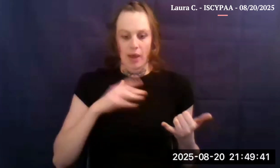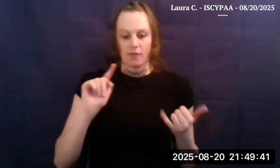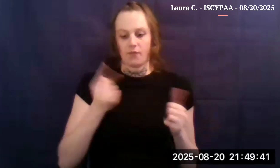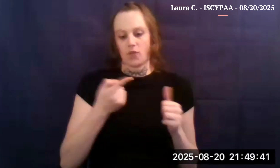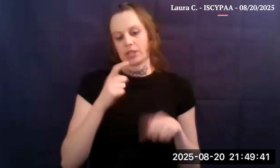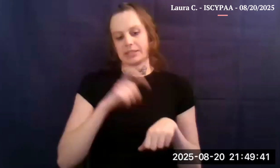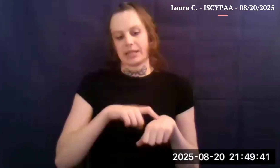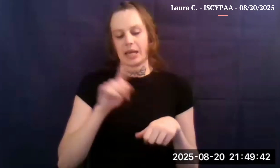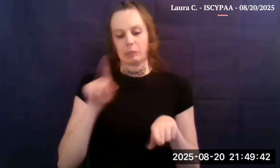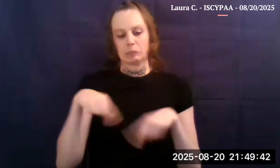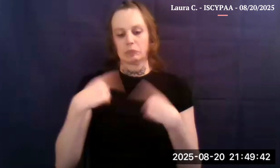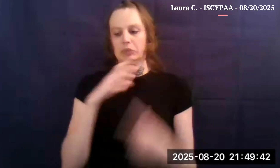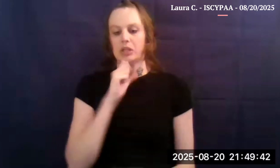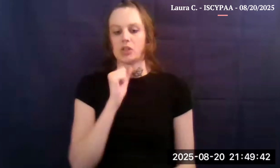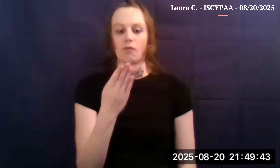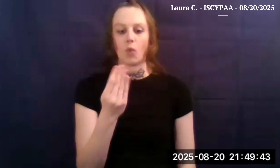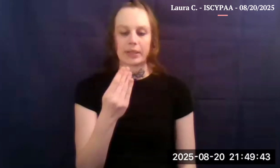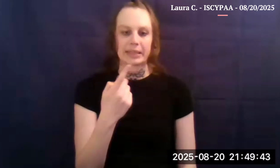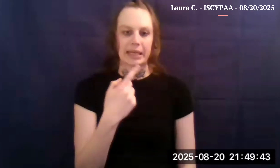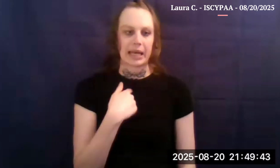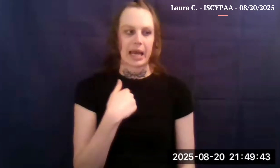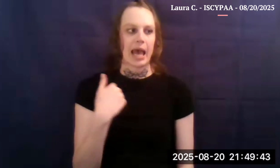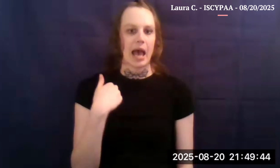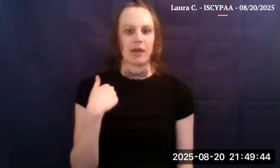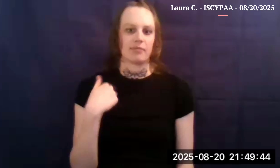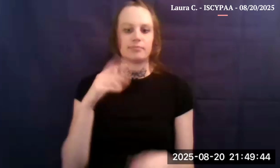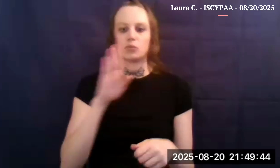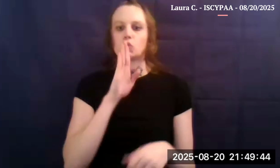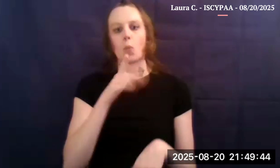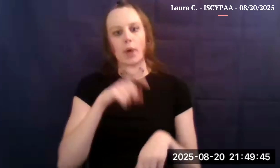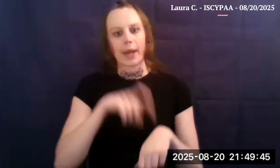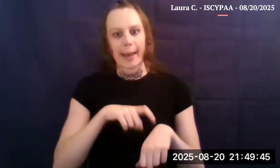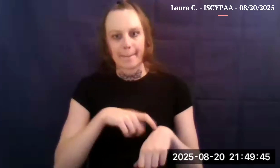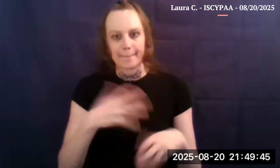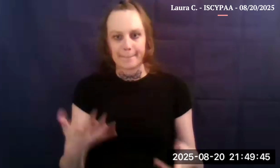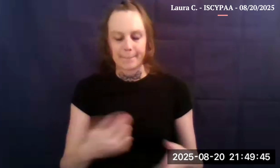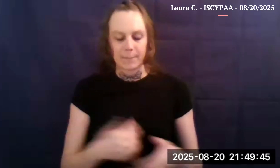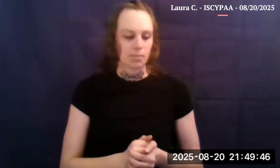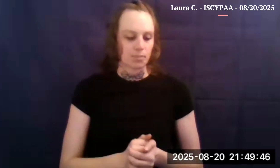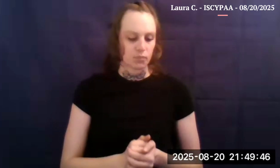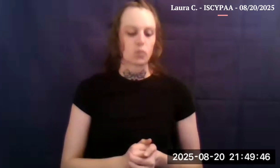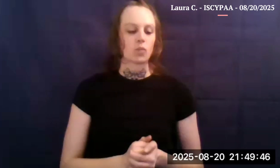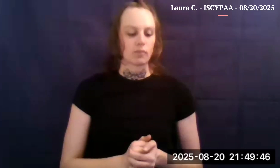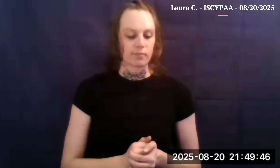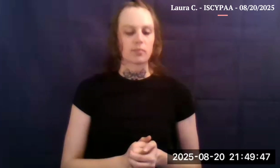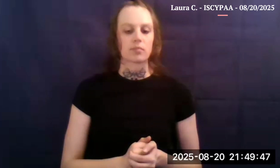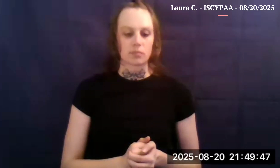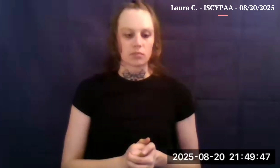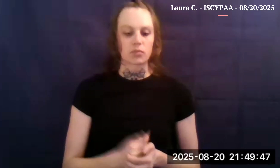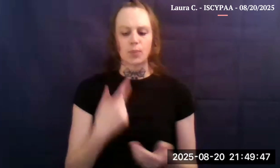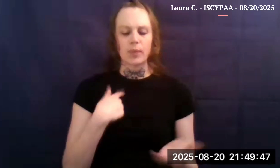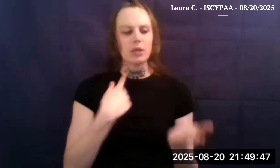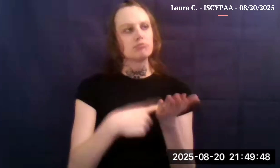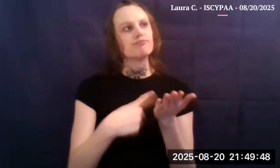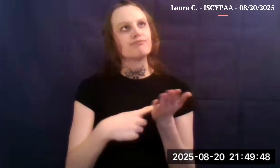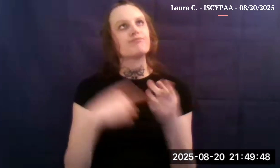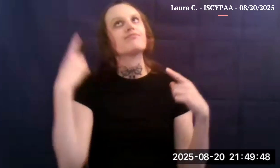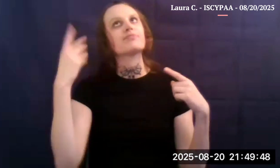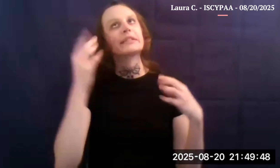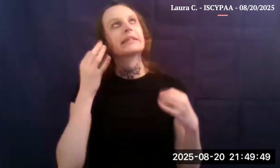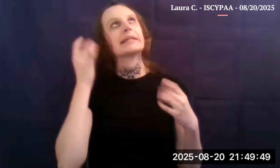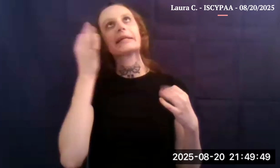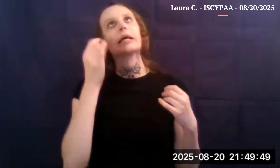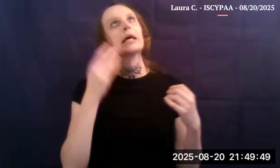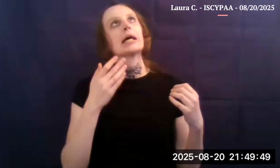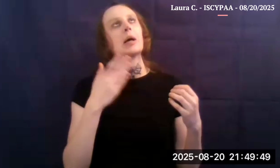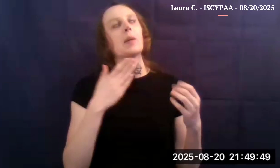put together any time sober. So as I'm going over these parts of my life in my head, it's always cool